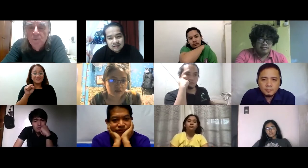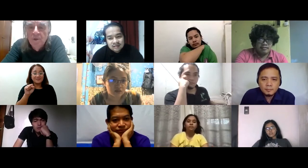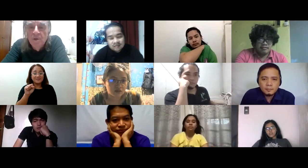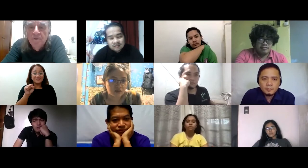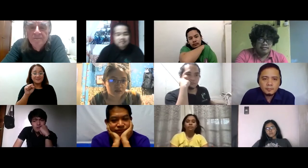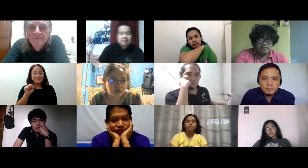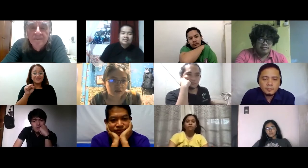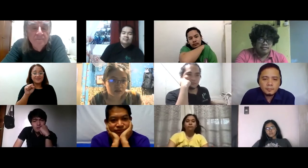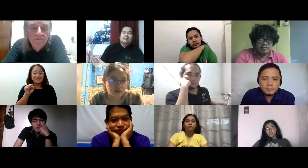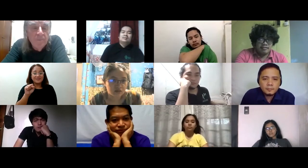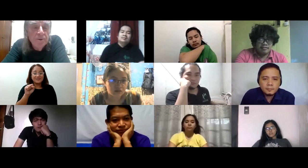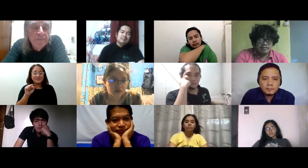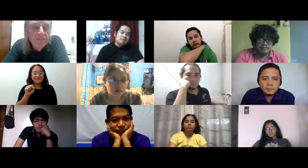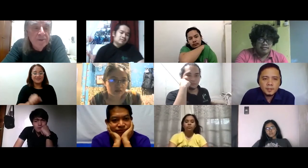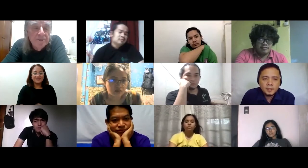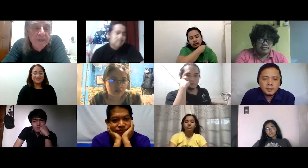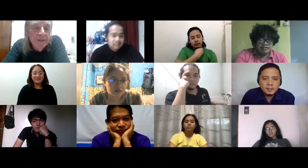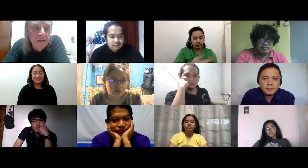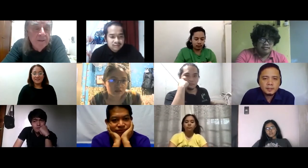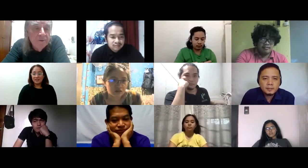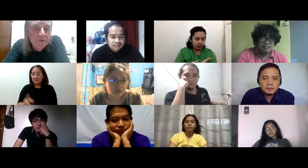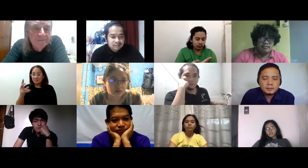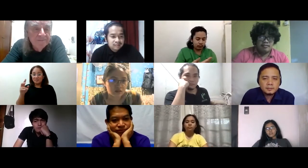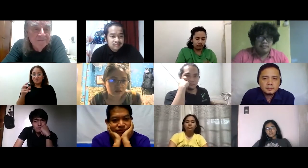No, both people speaking English.